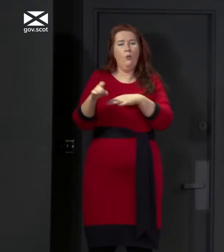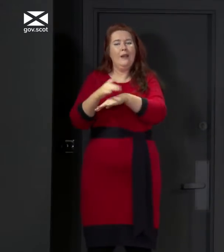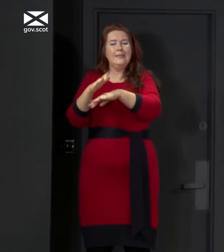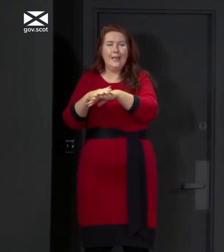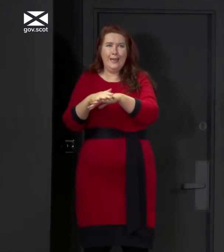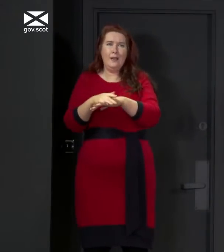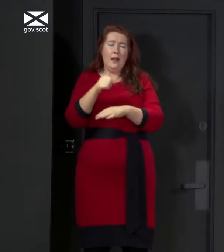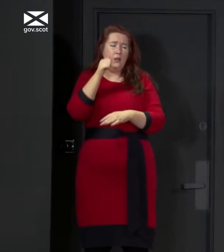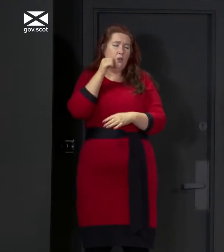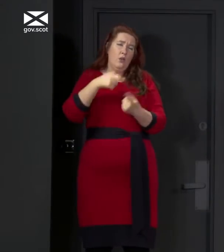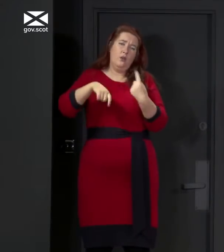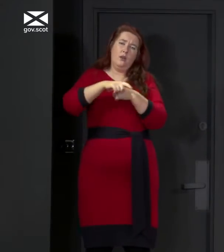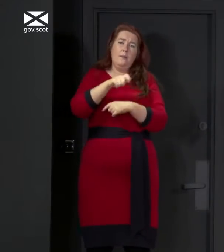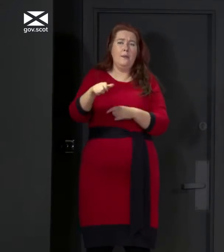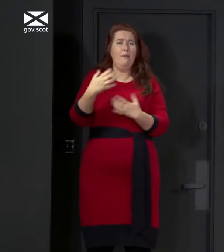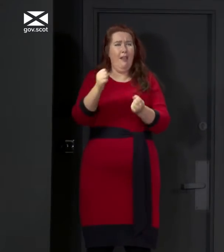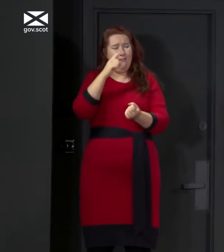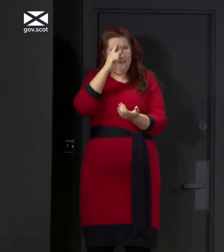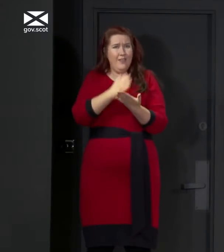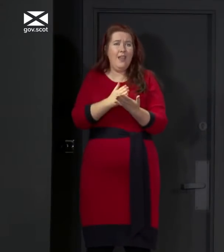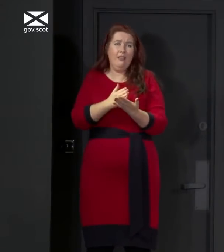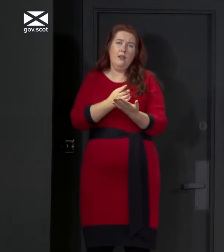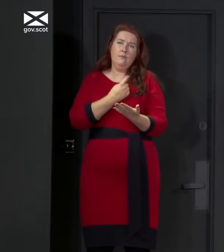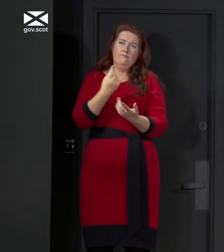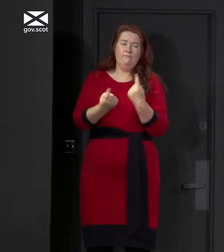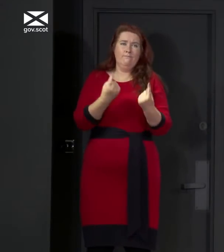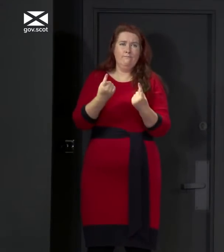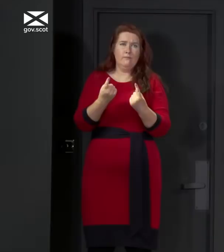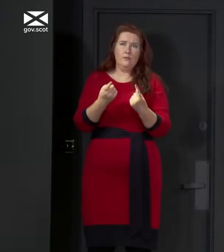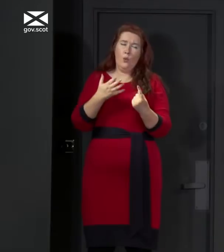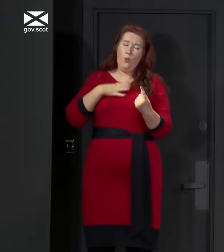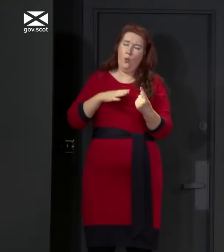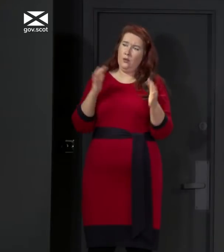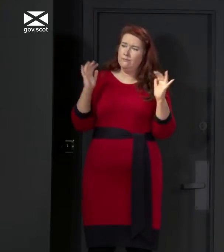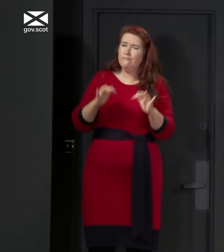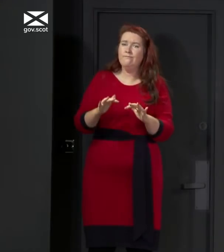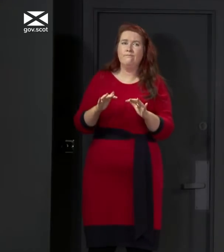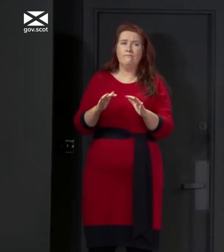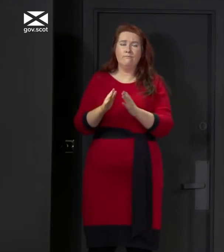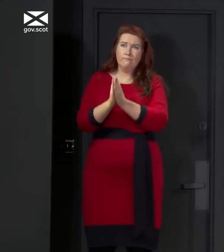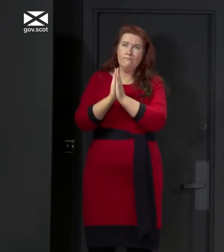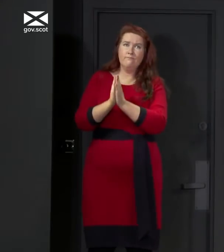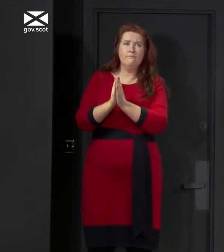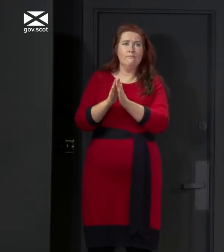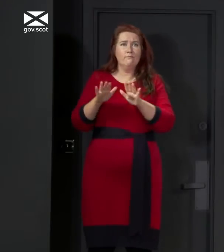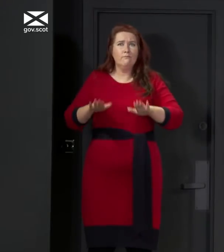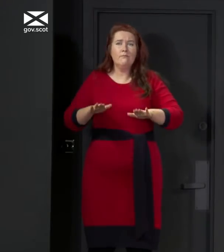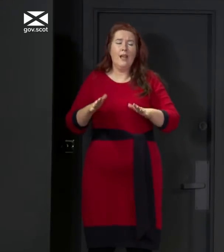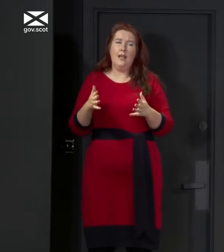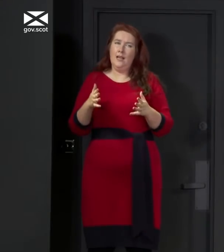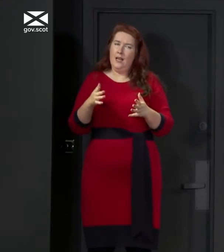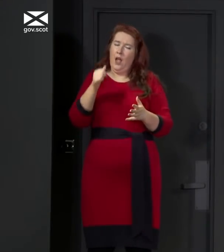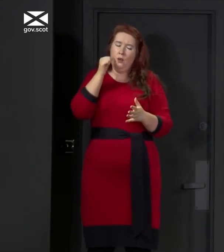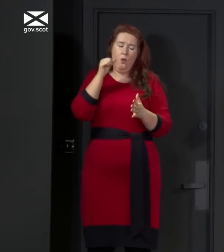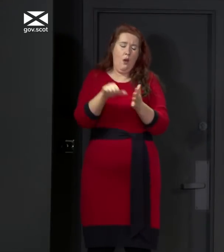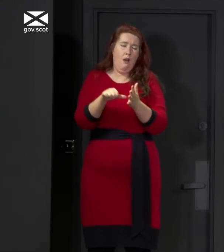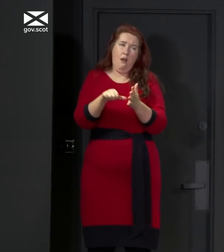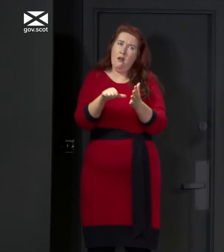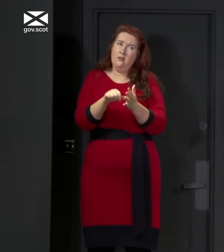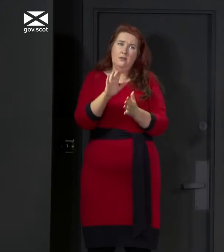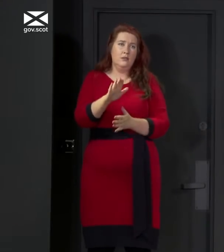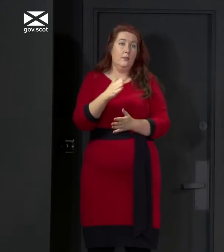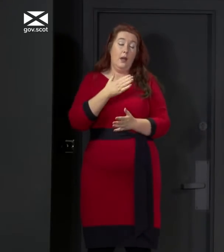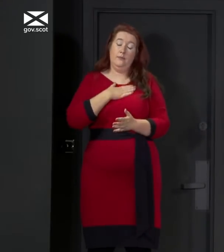communities who take great comfort from collective worship, this is a particularly hard restriction to bear. But we